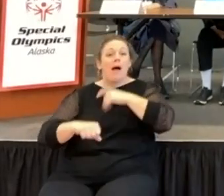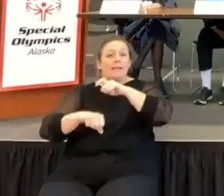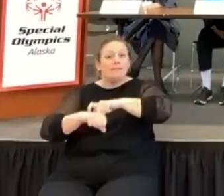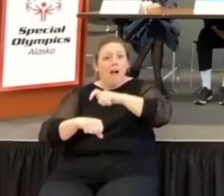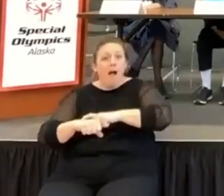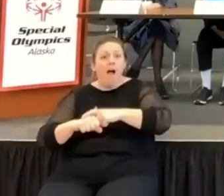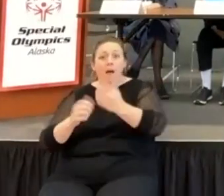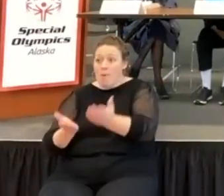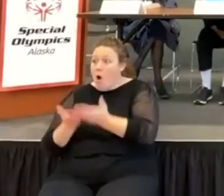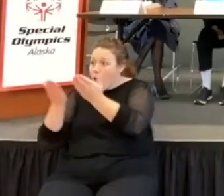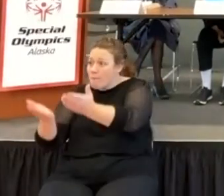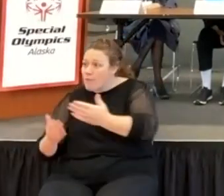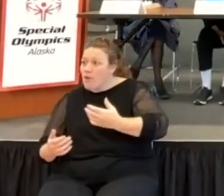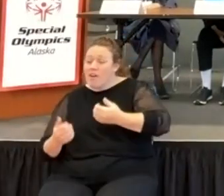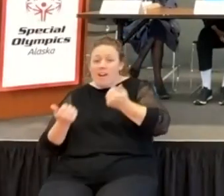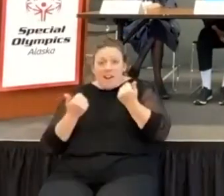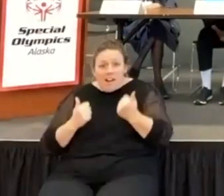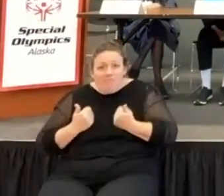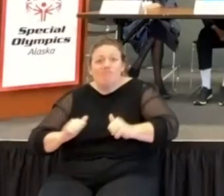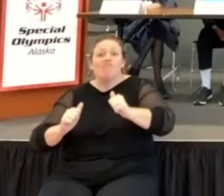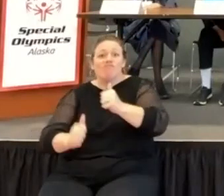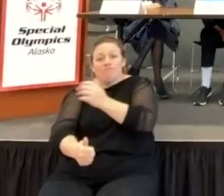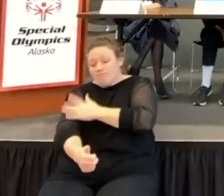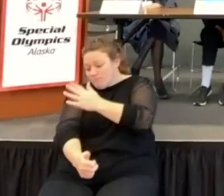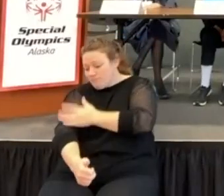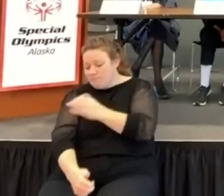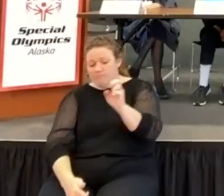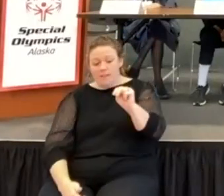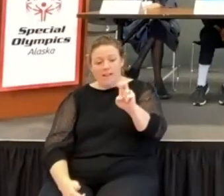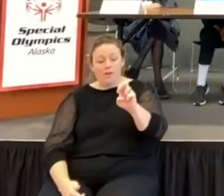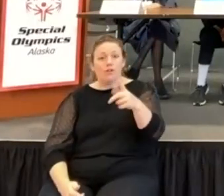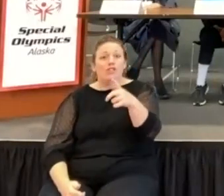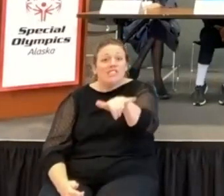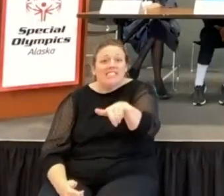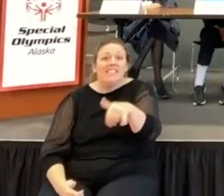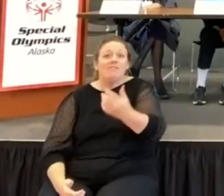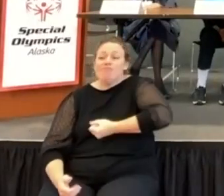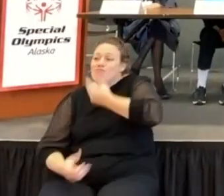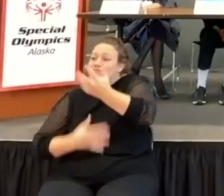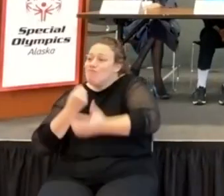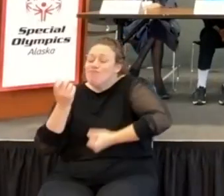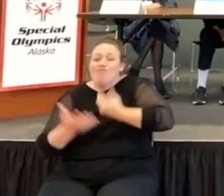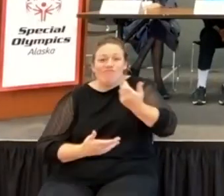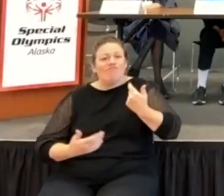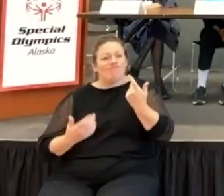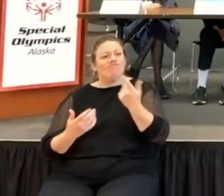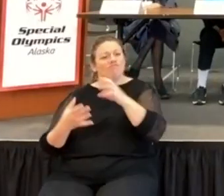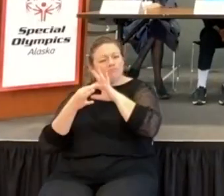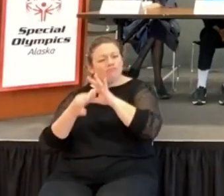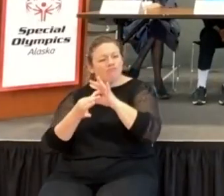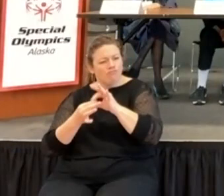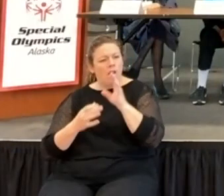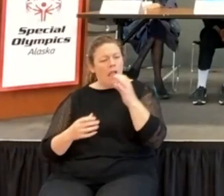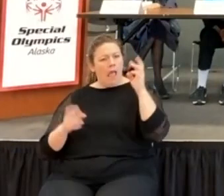someone else, it is very fulfilling to me. And that is something that even after I retire, I'm hoping that that will be something